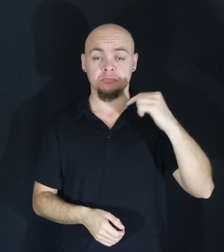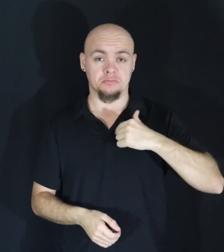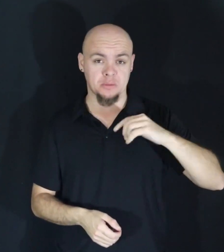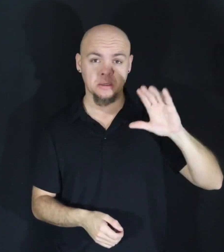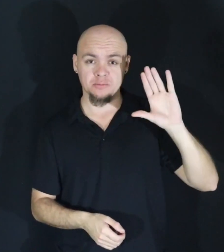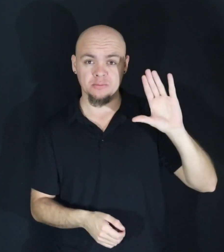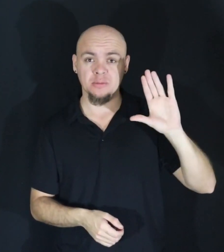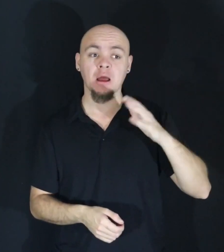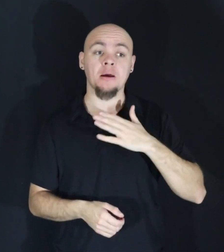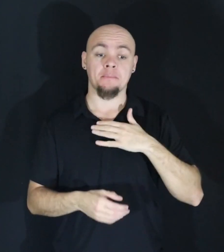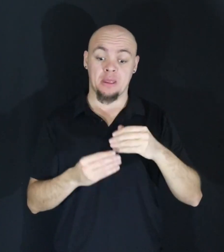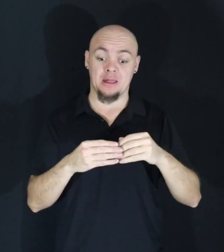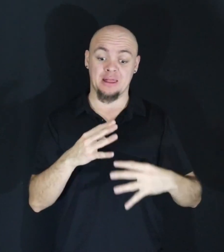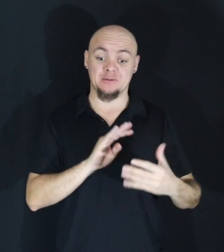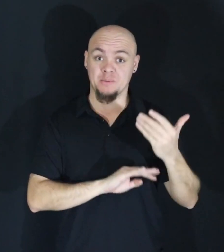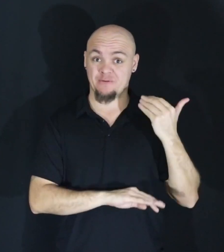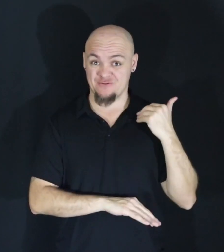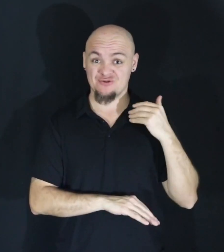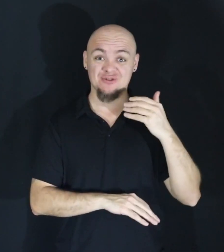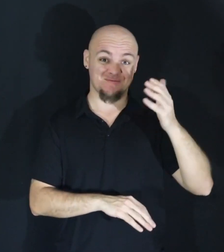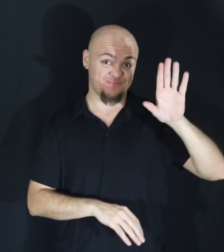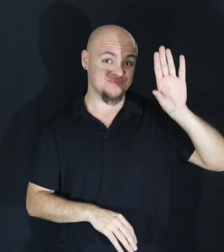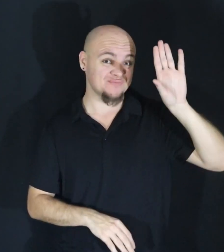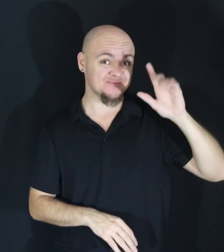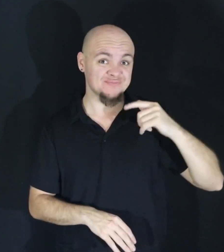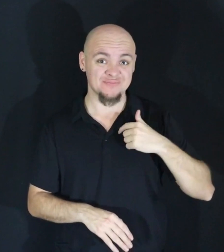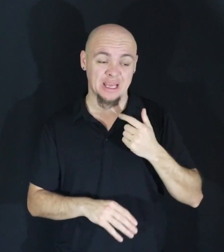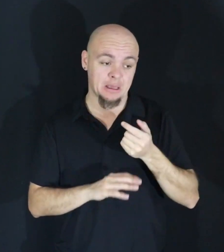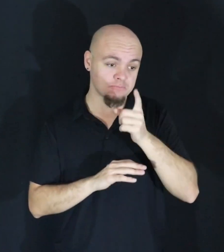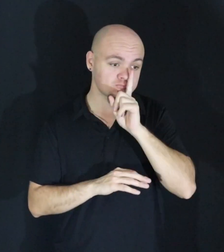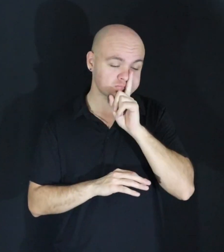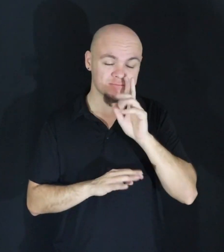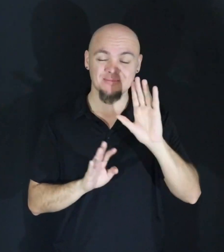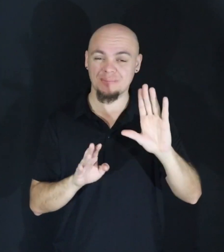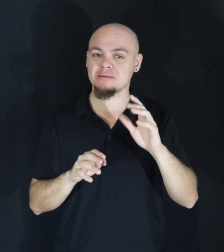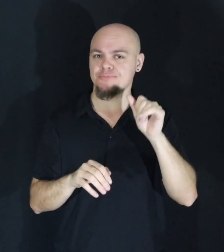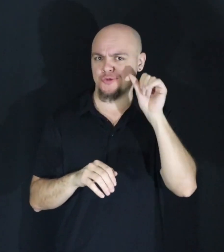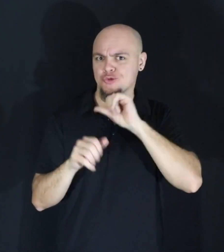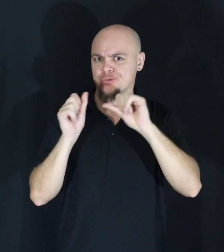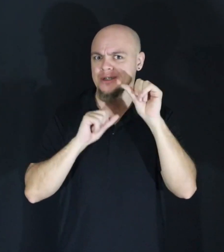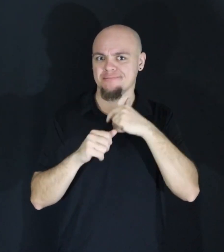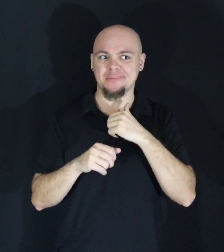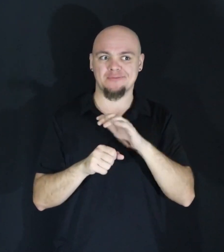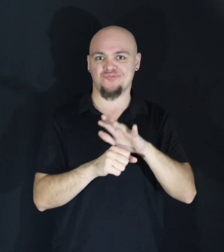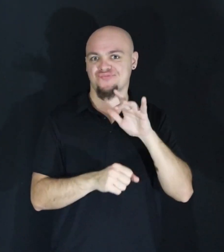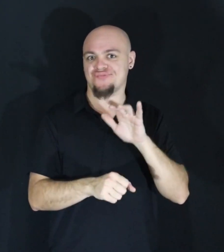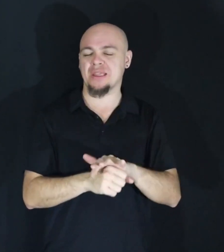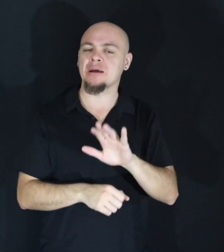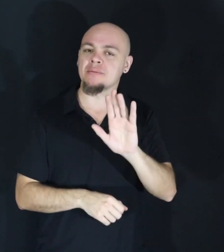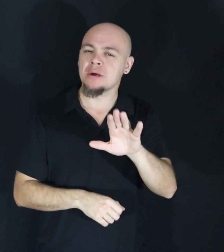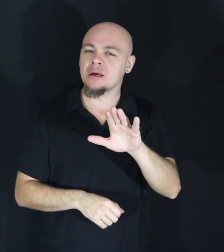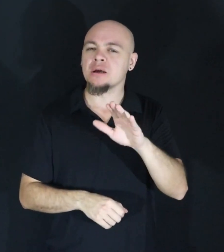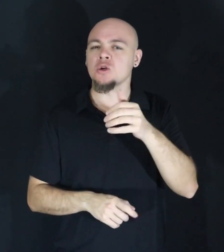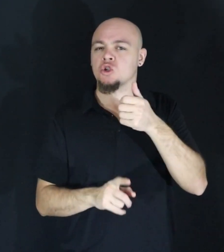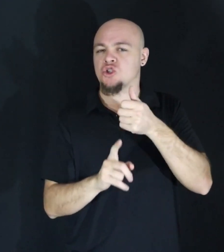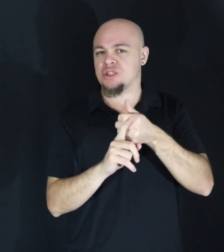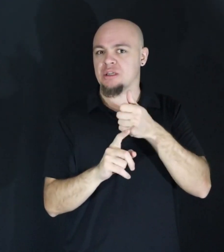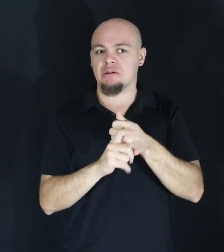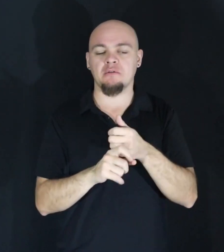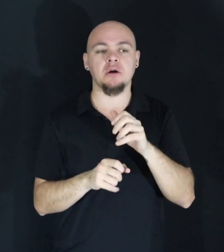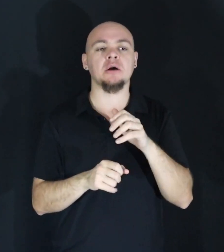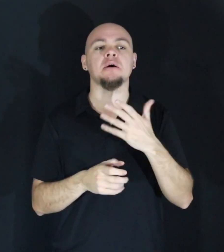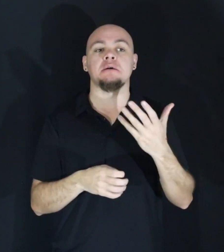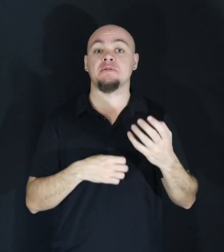because I left that off my list earlier. Great. Now, what about if you've ever lost control over yourself while under the